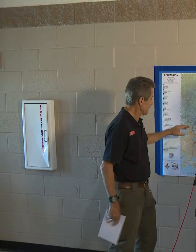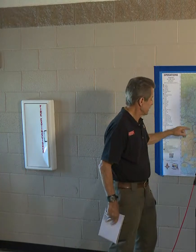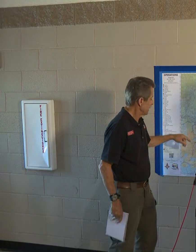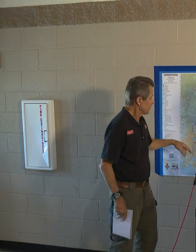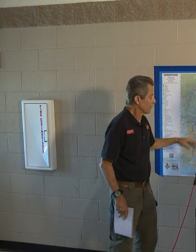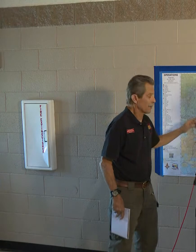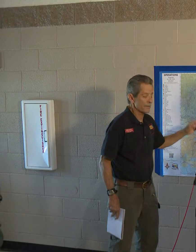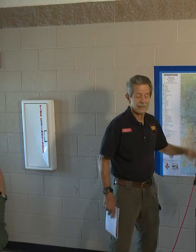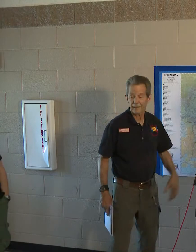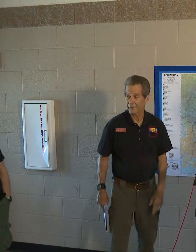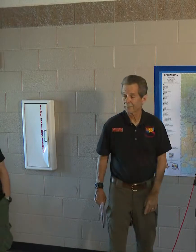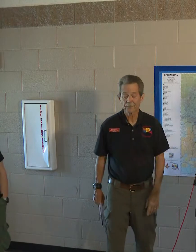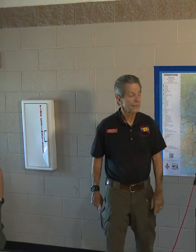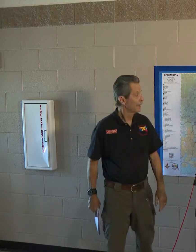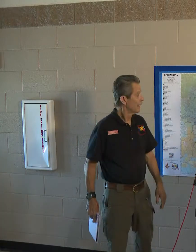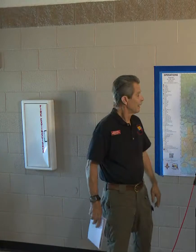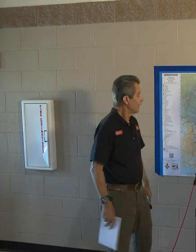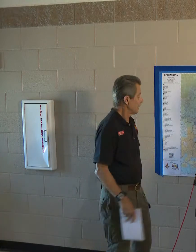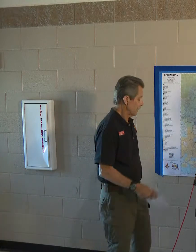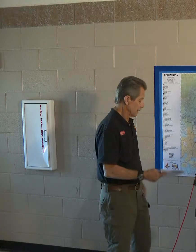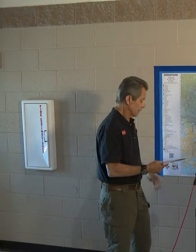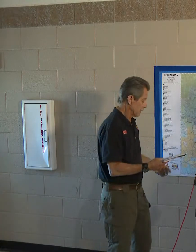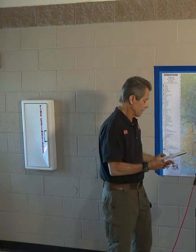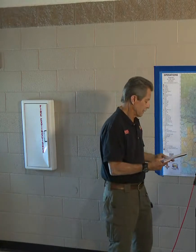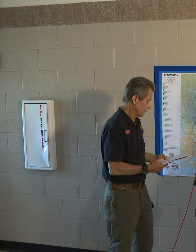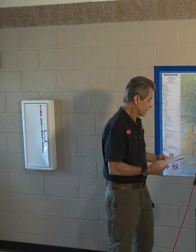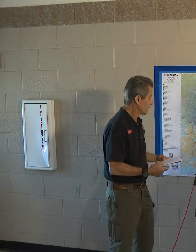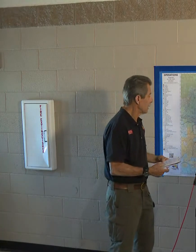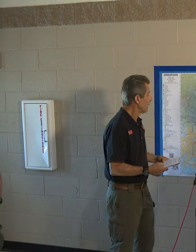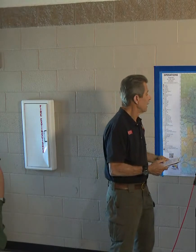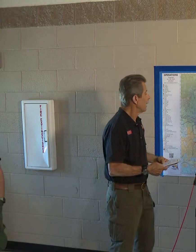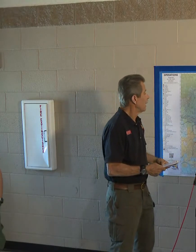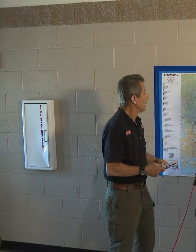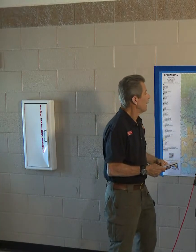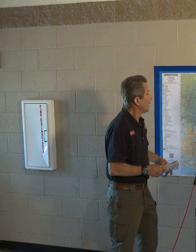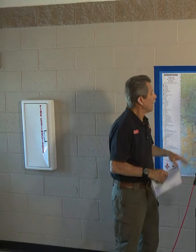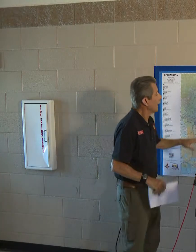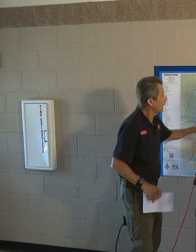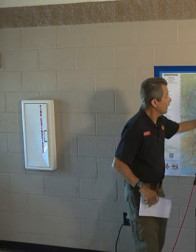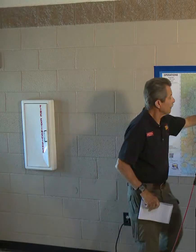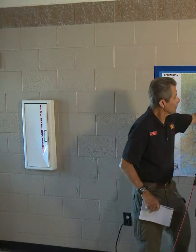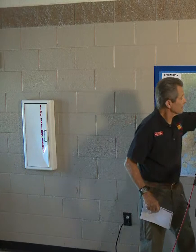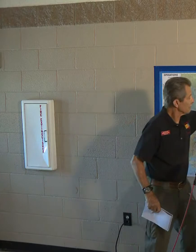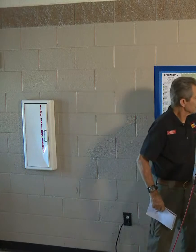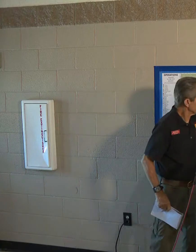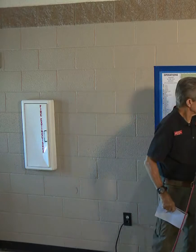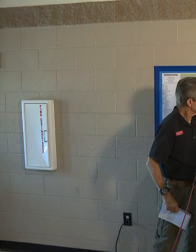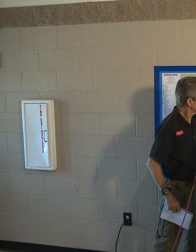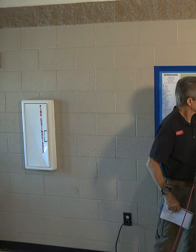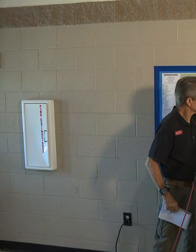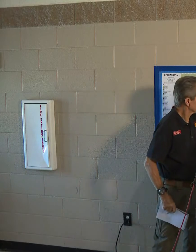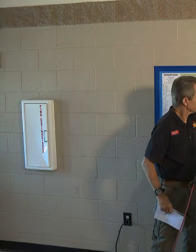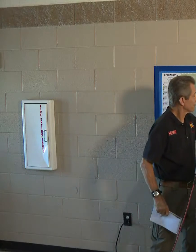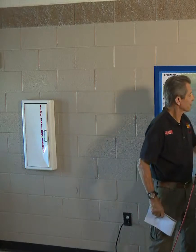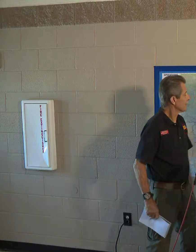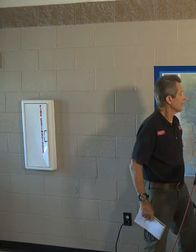saying 21%. Yeah. So where was all the activity at last night? Most of it was here.